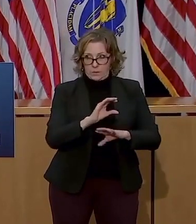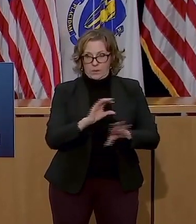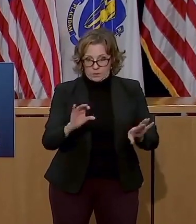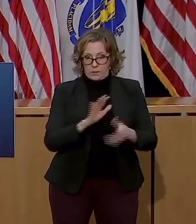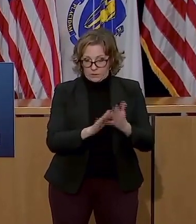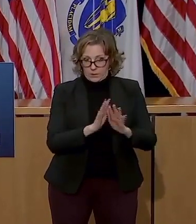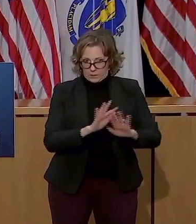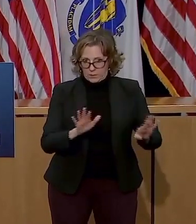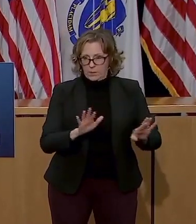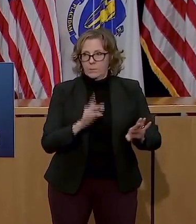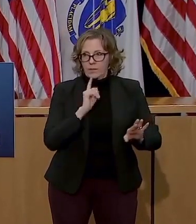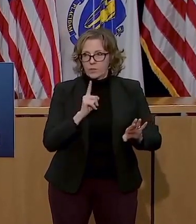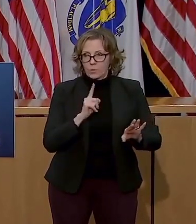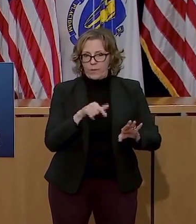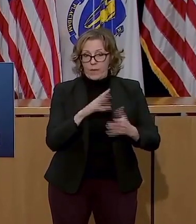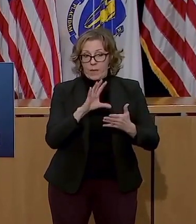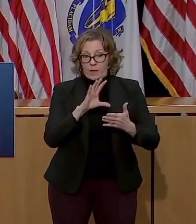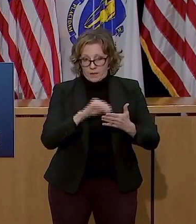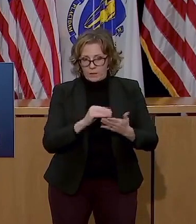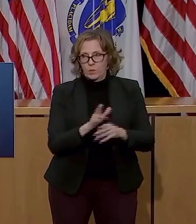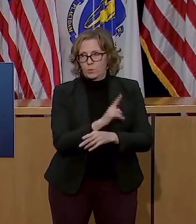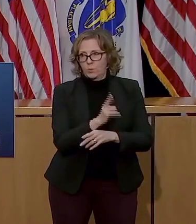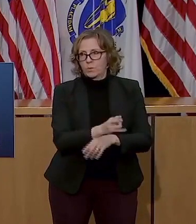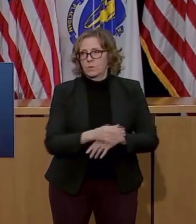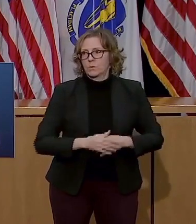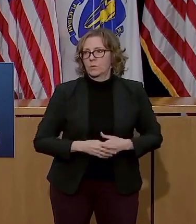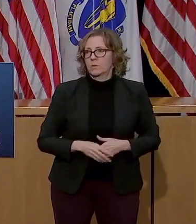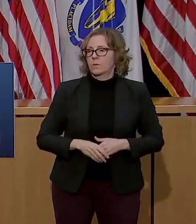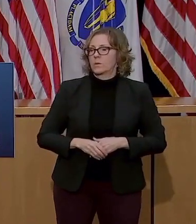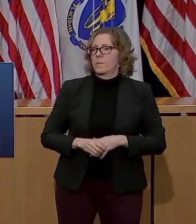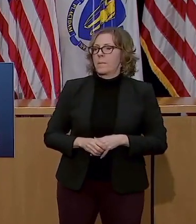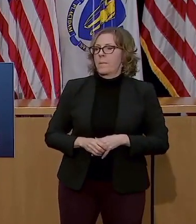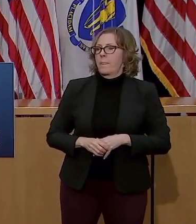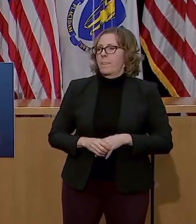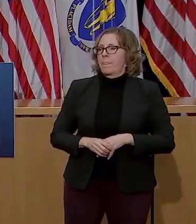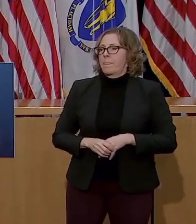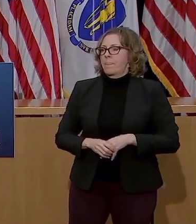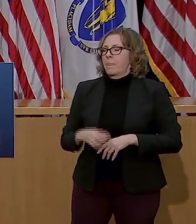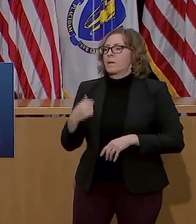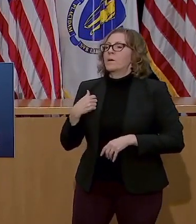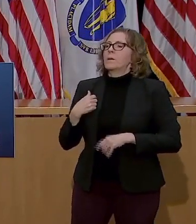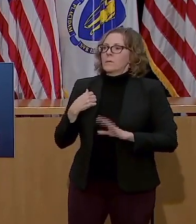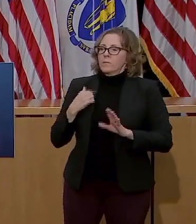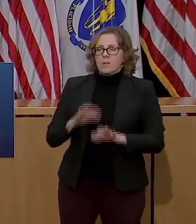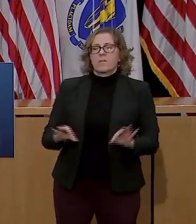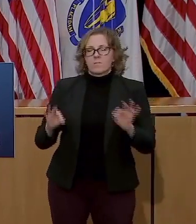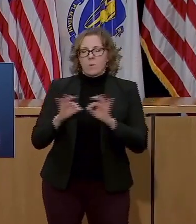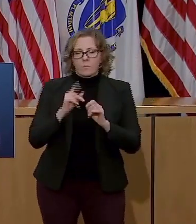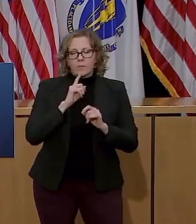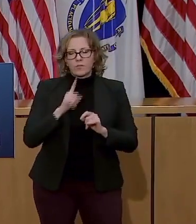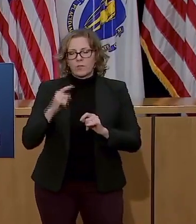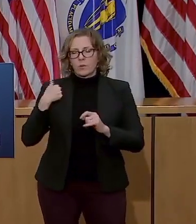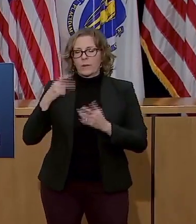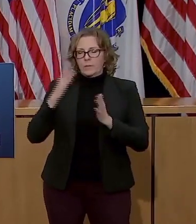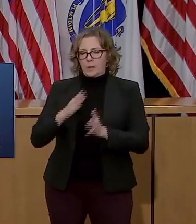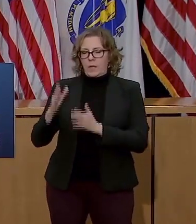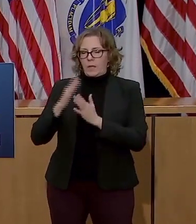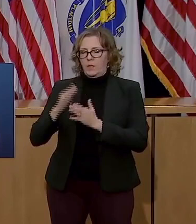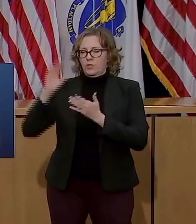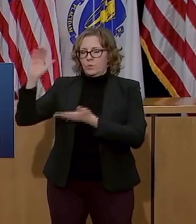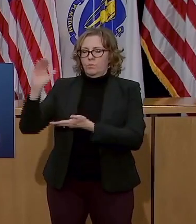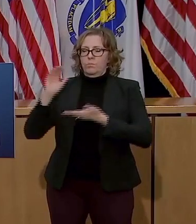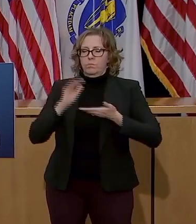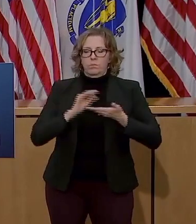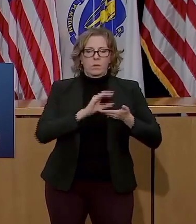need to do is ensure allocations and what's in hand and what's being used. So as we continue to